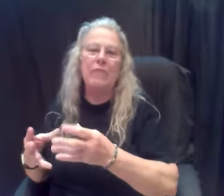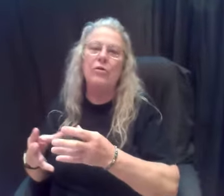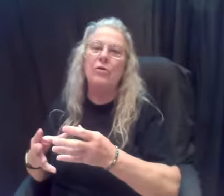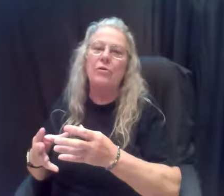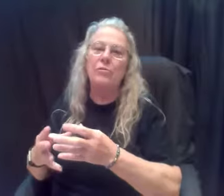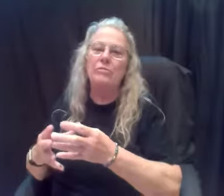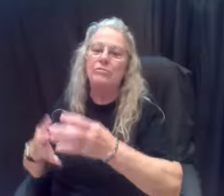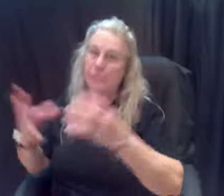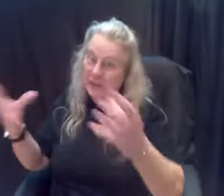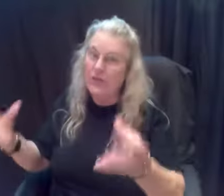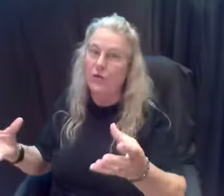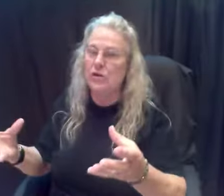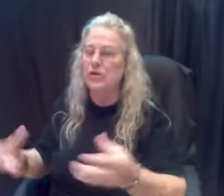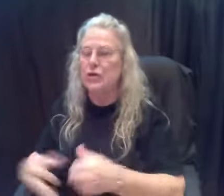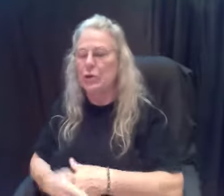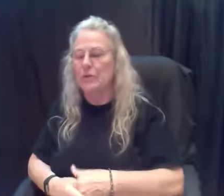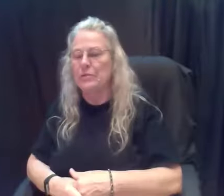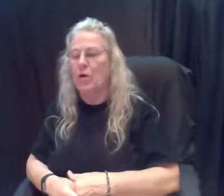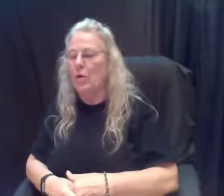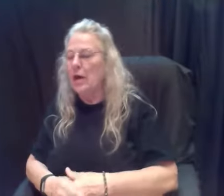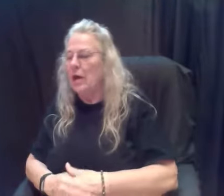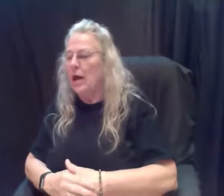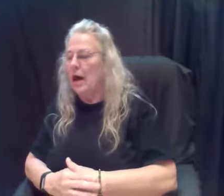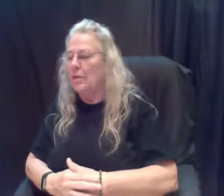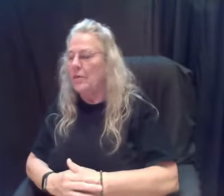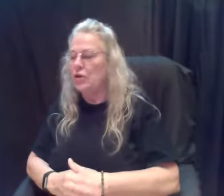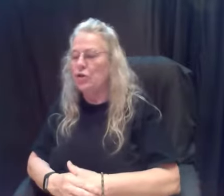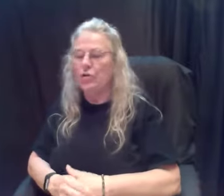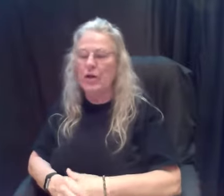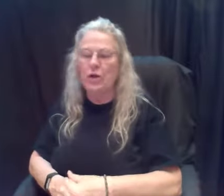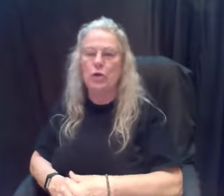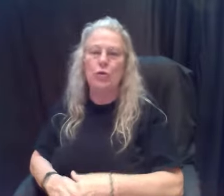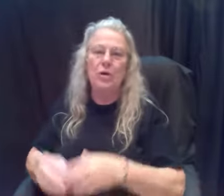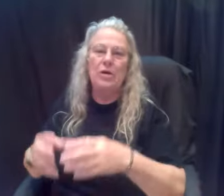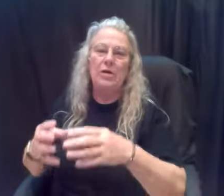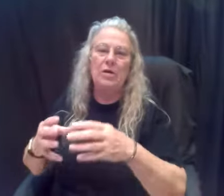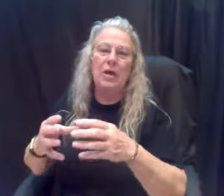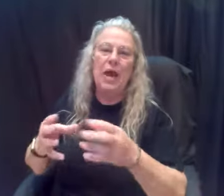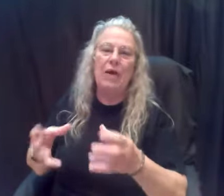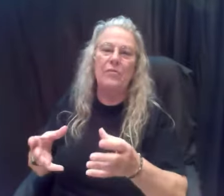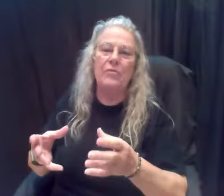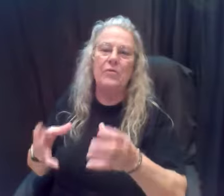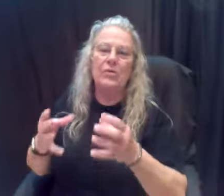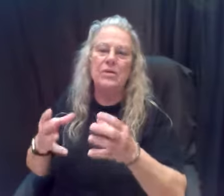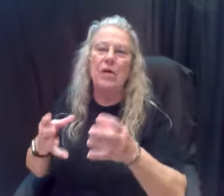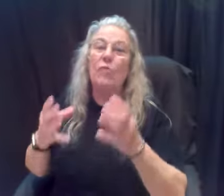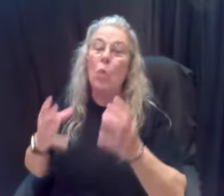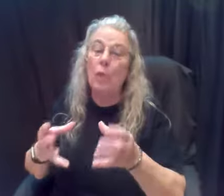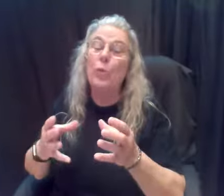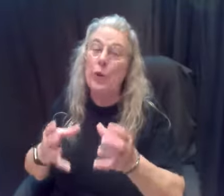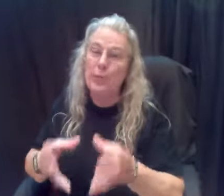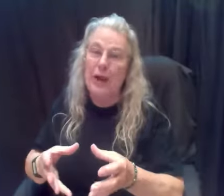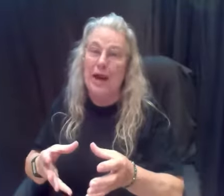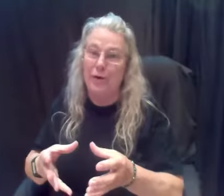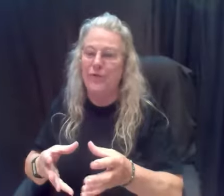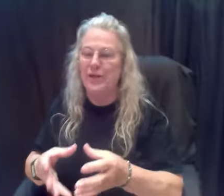never six verses to it. So make sure that you have yourself well prepared for this